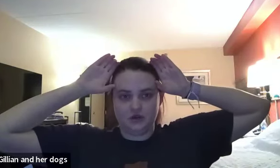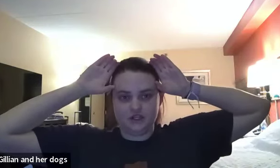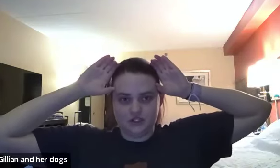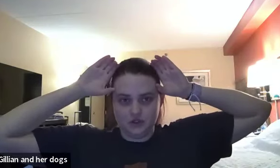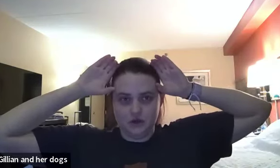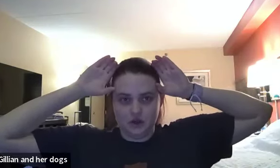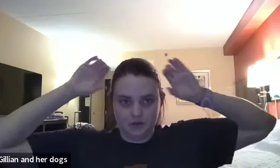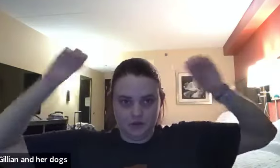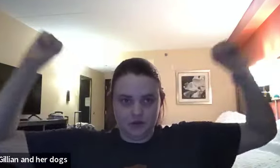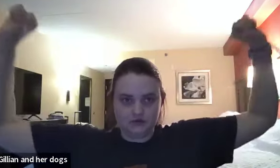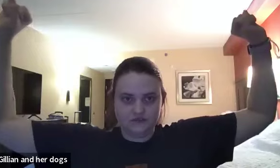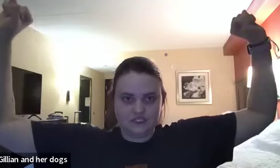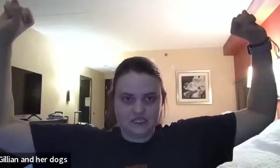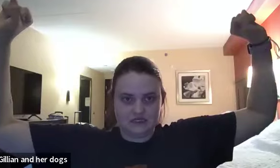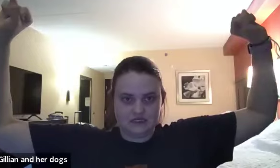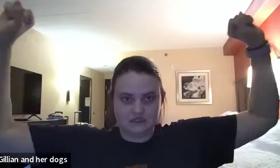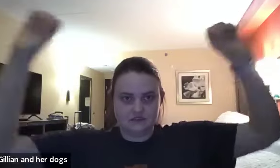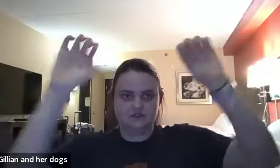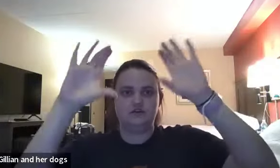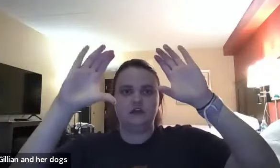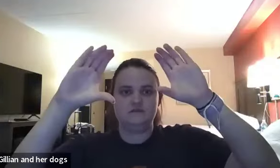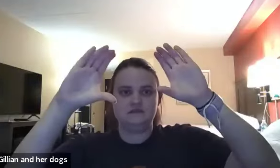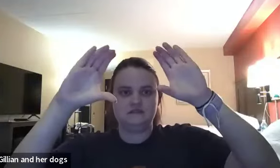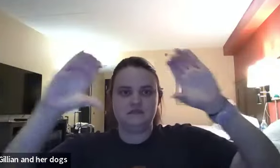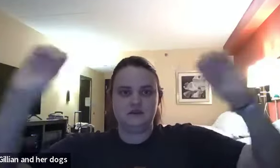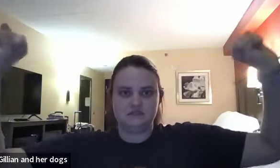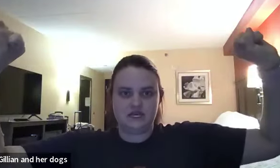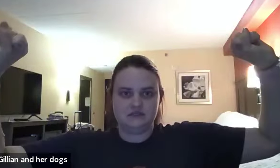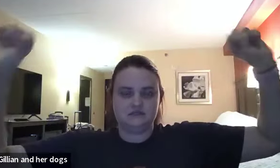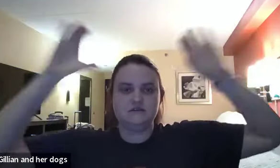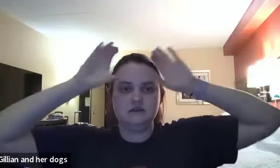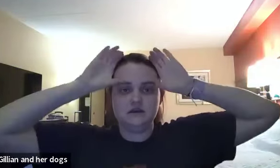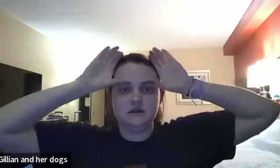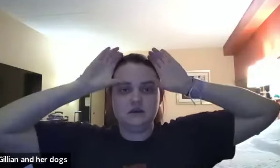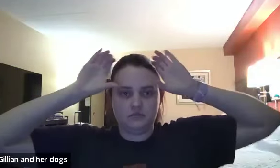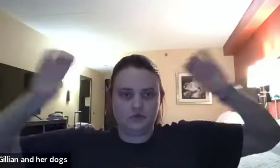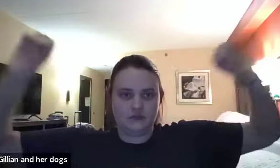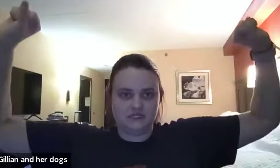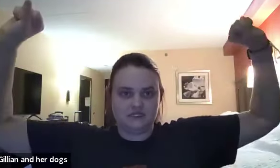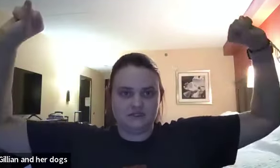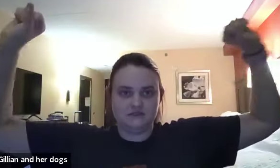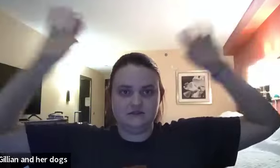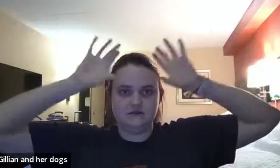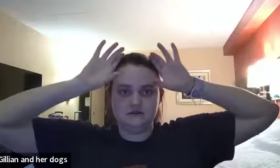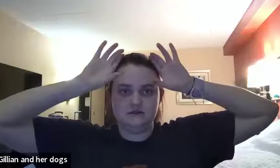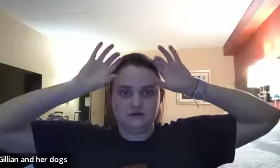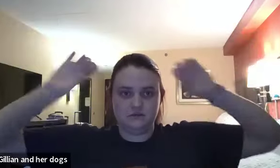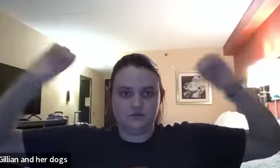going to close them into S's. So you're going to have the C that goes to S. President.